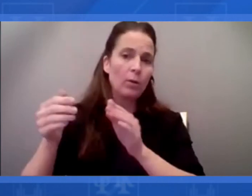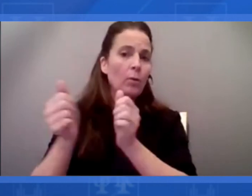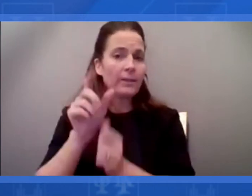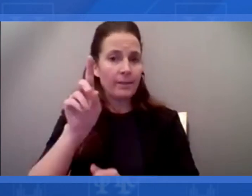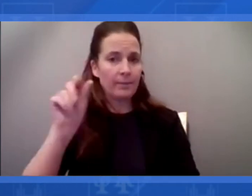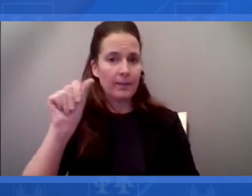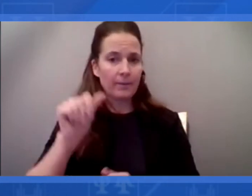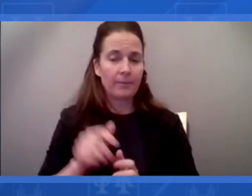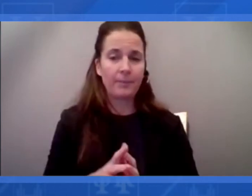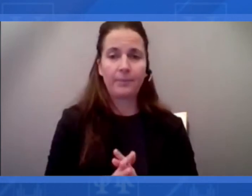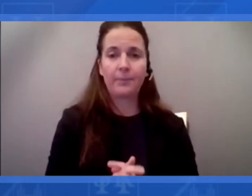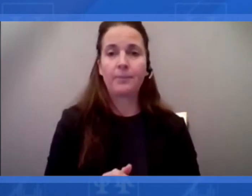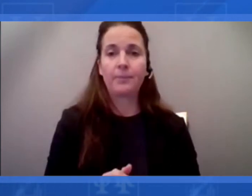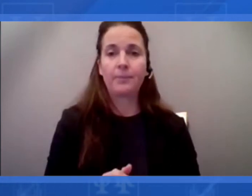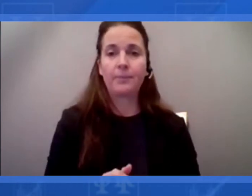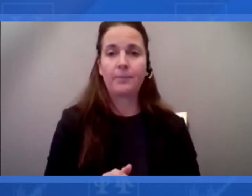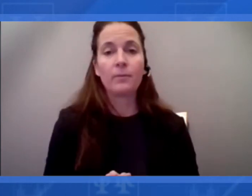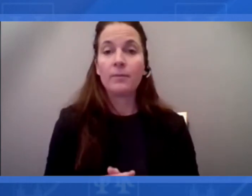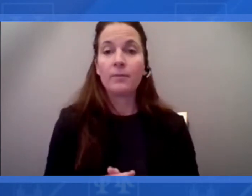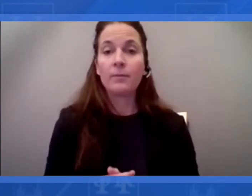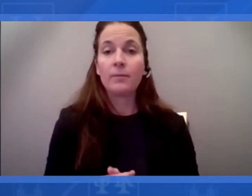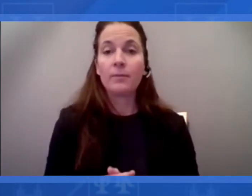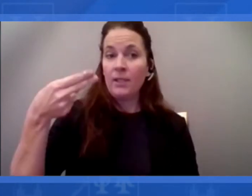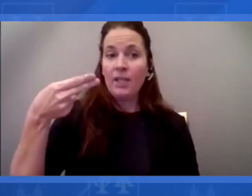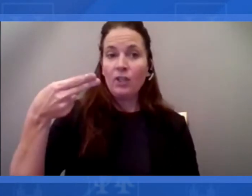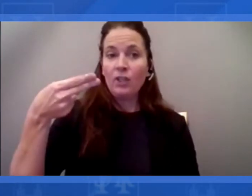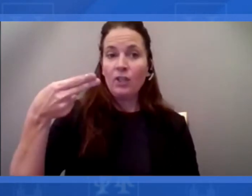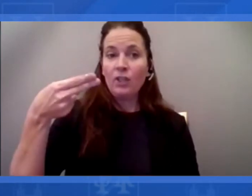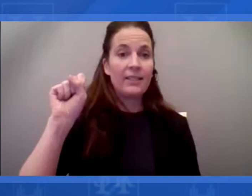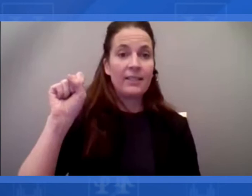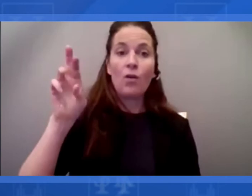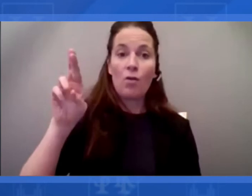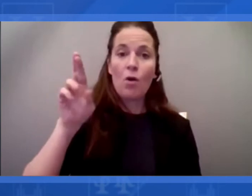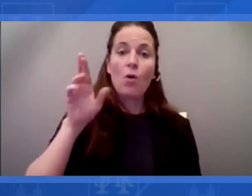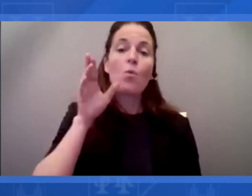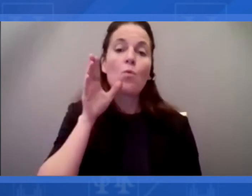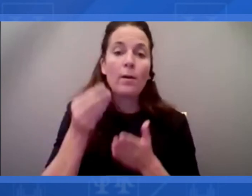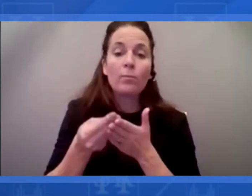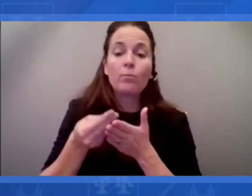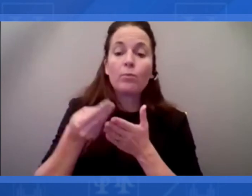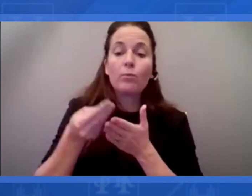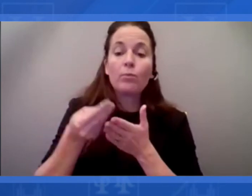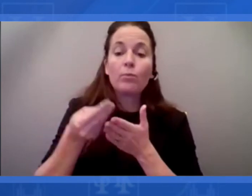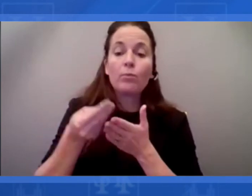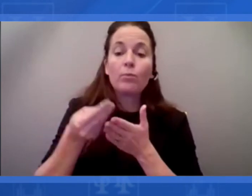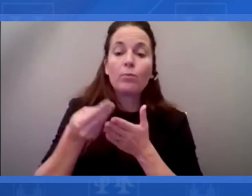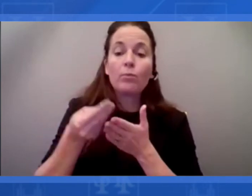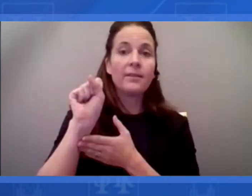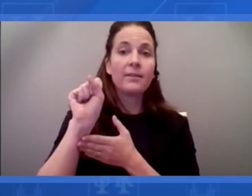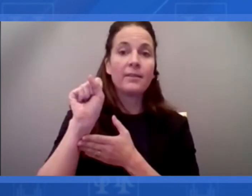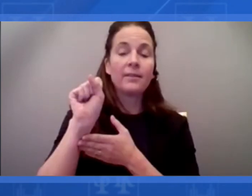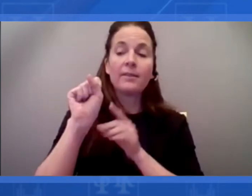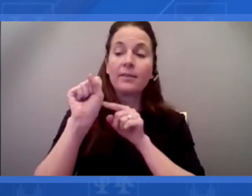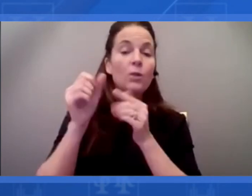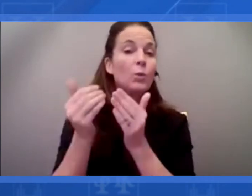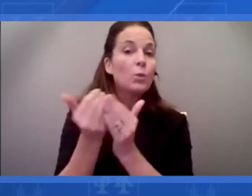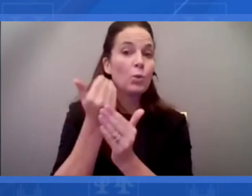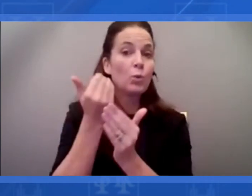next few years, HSR will be purchasing buses as part of scheduled fleet